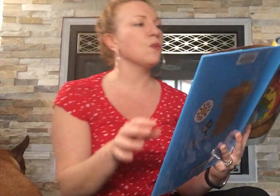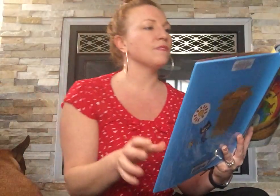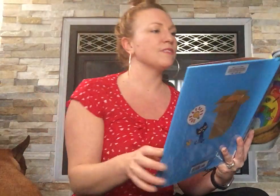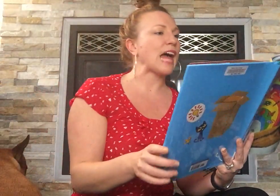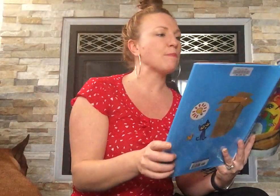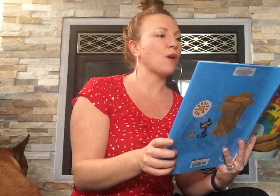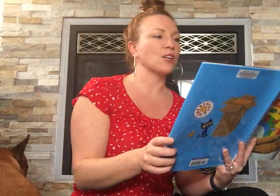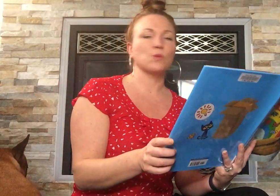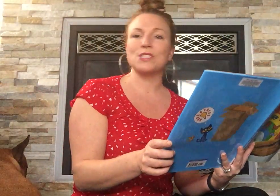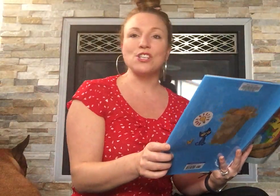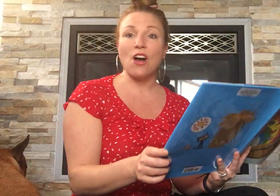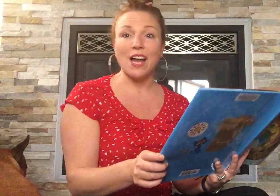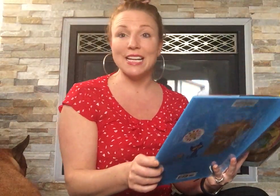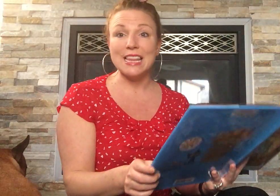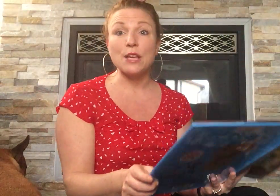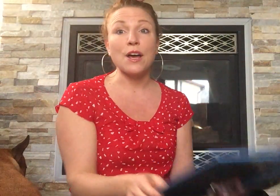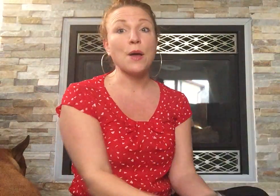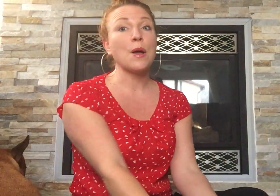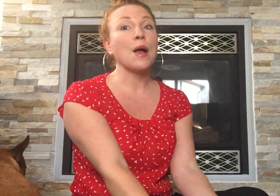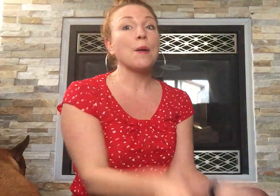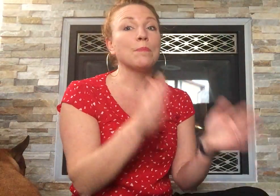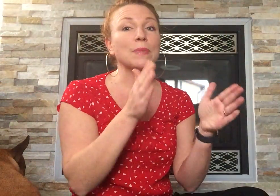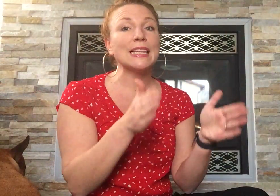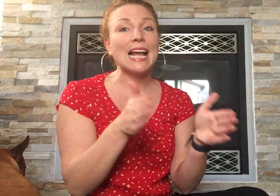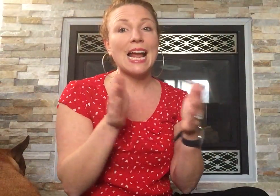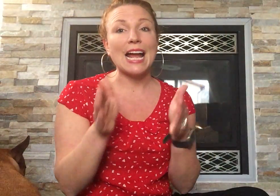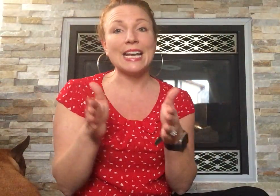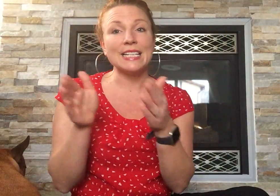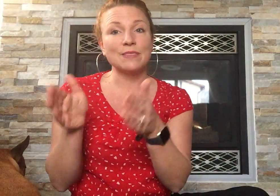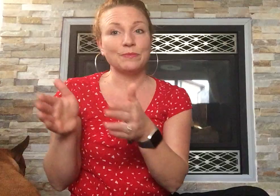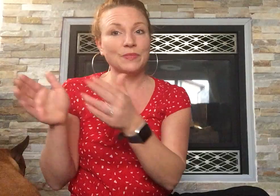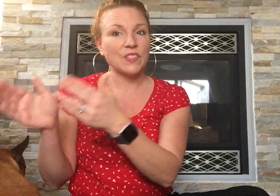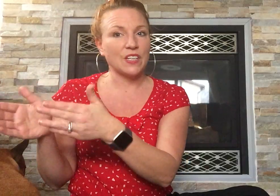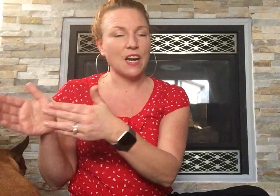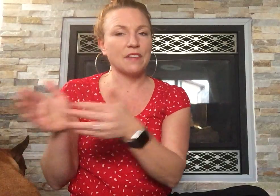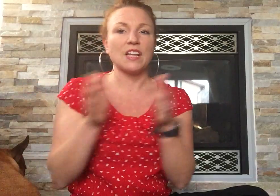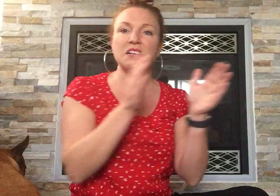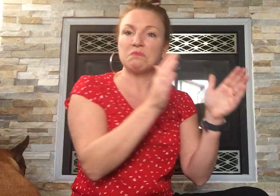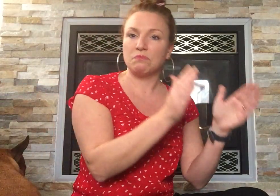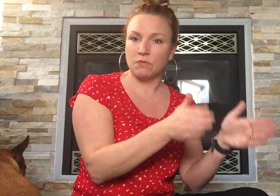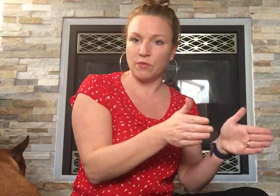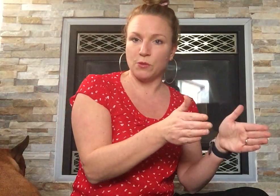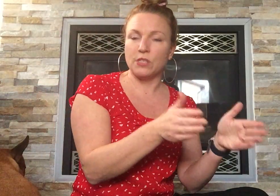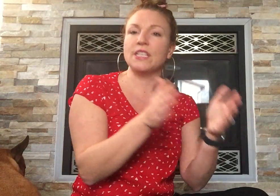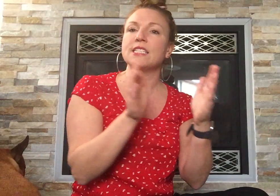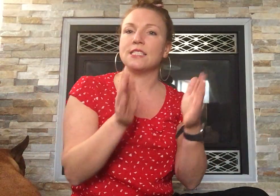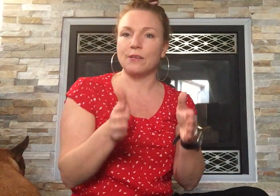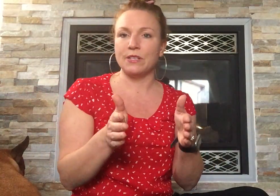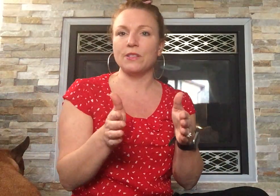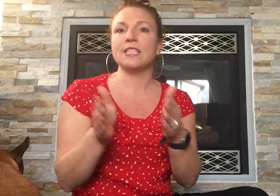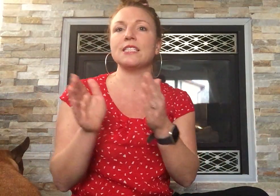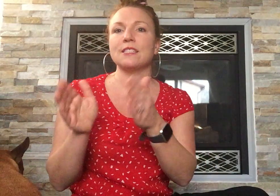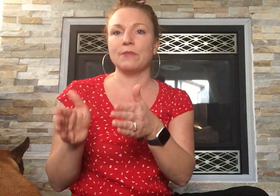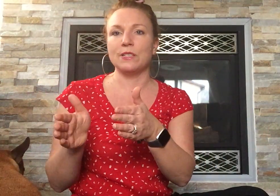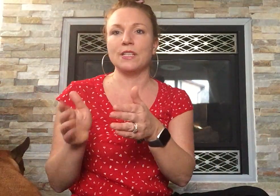a flat box was not in the plan, so you kind of like, first we do this, then we do this, then we do